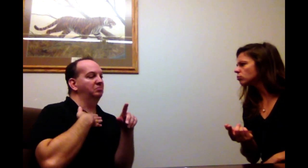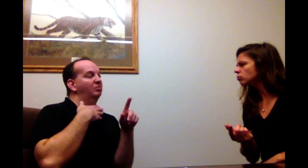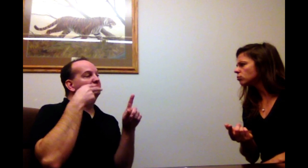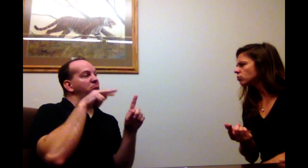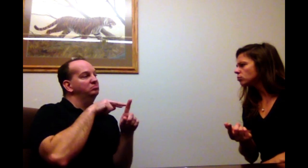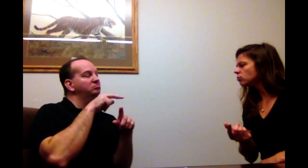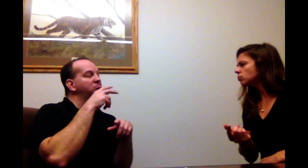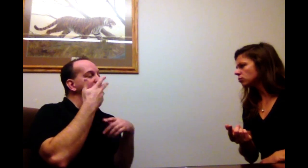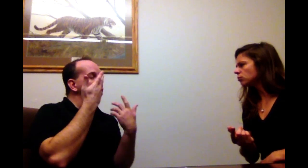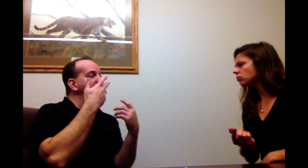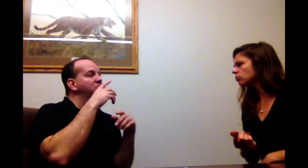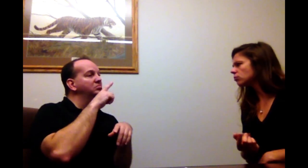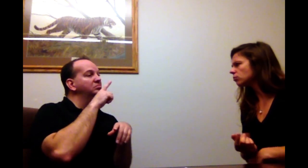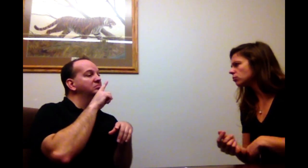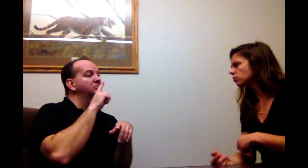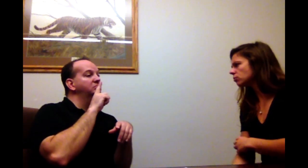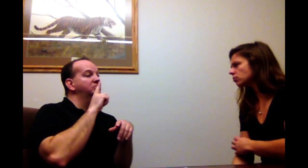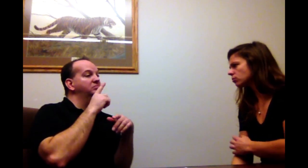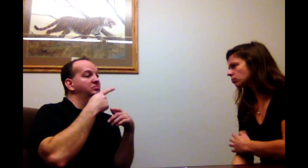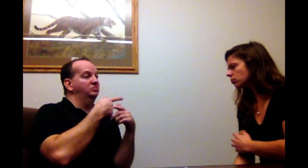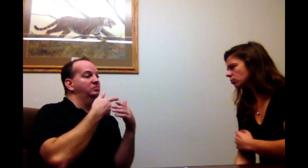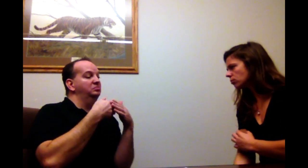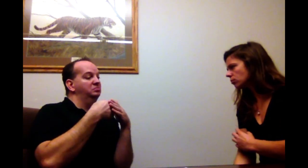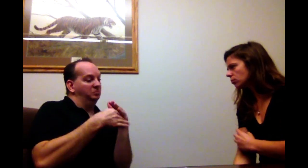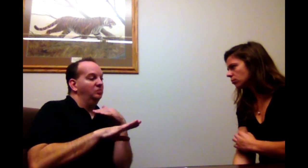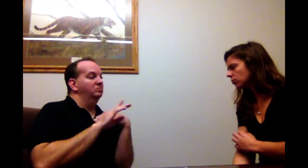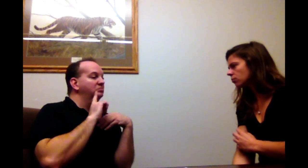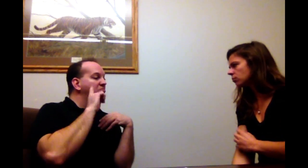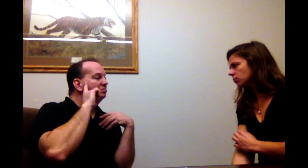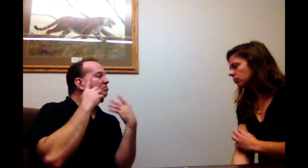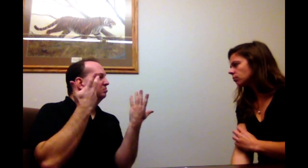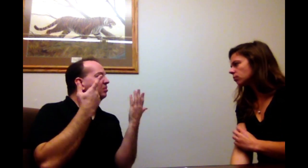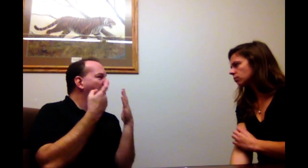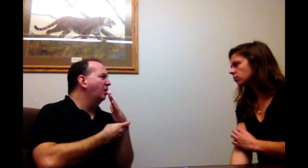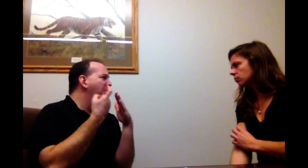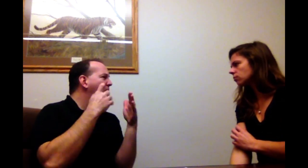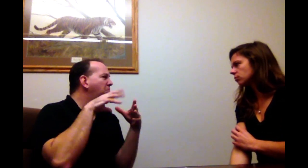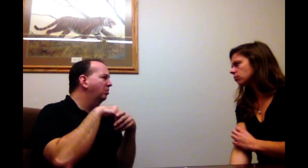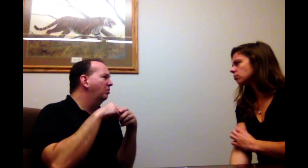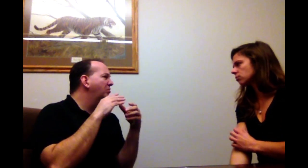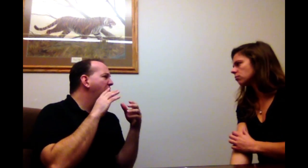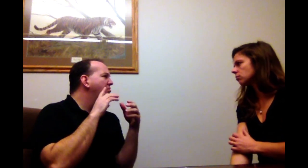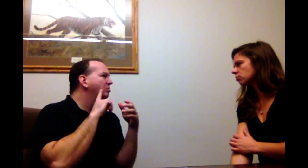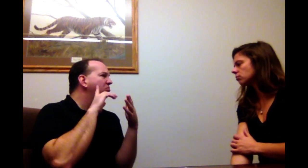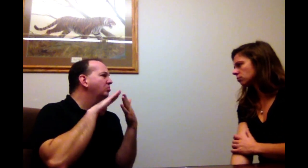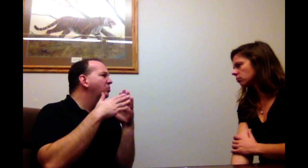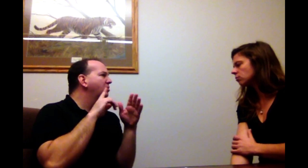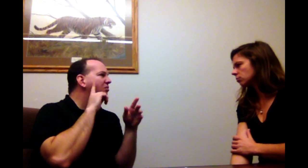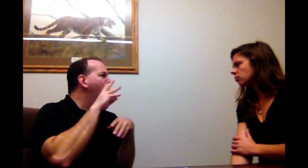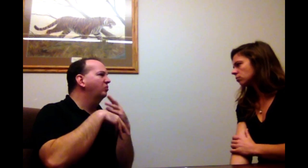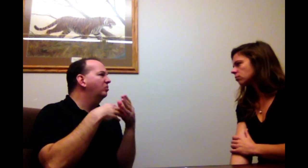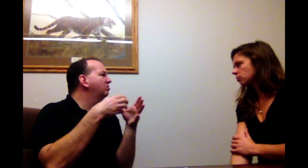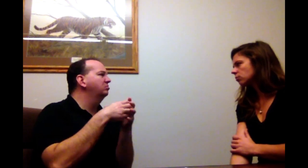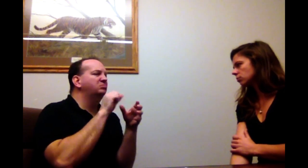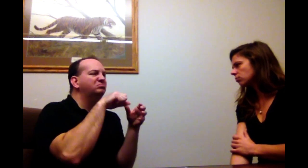From my perspective, if a baby is born deaf, they are automatically included, yes. The deaf world, the